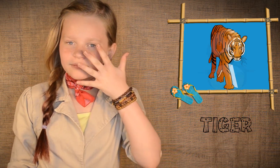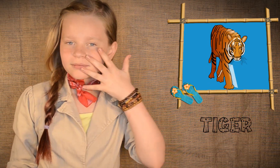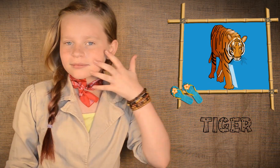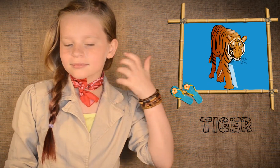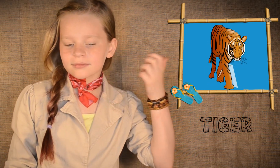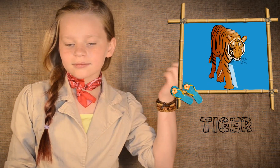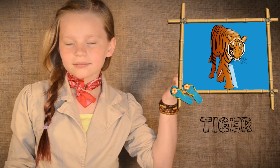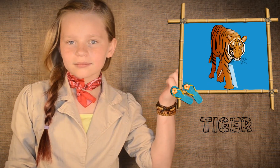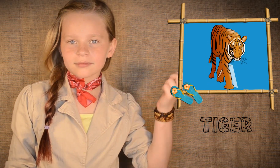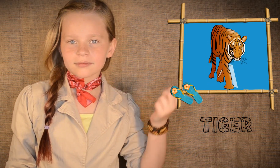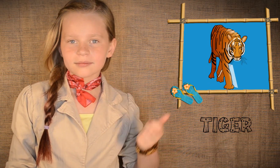Tiger